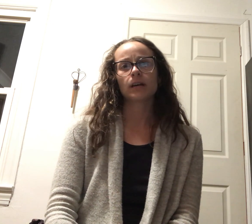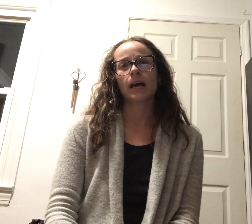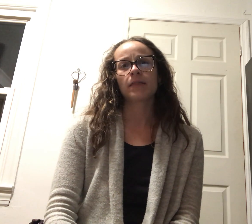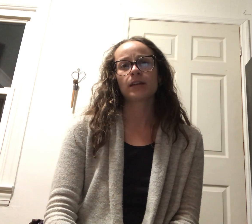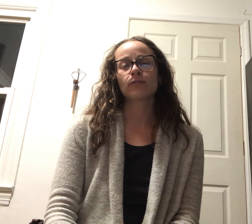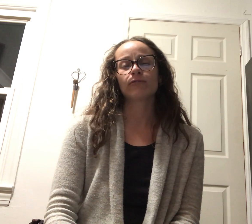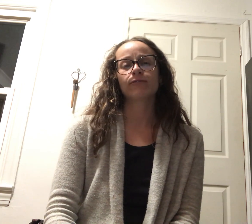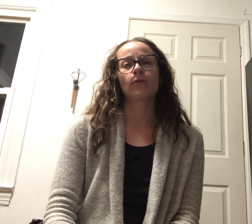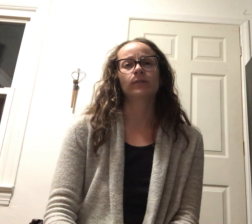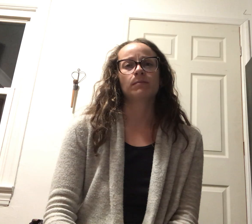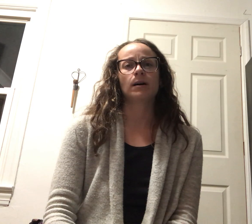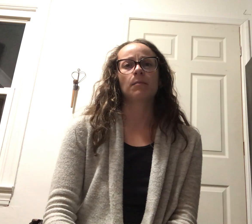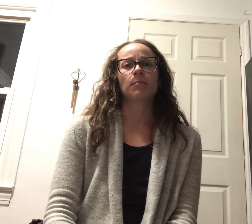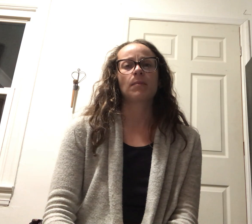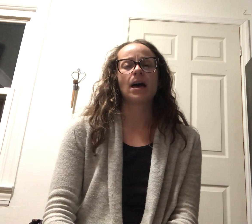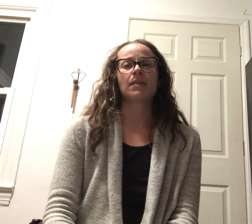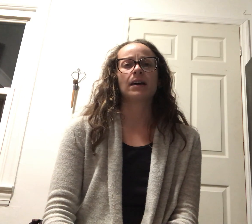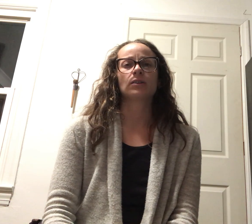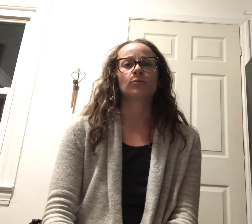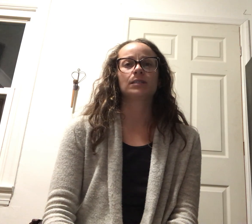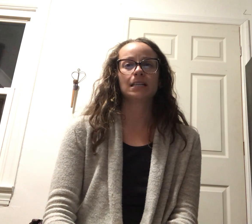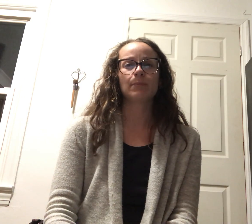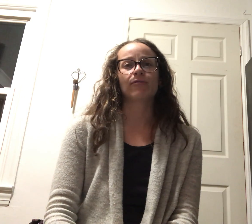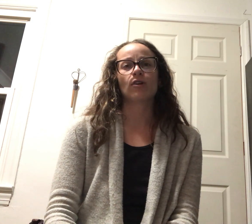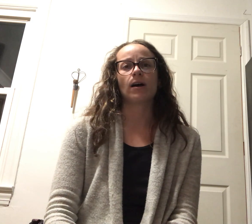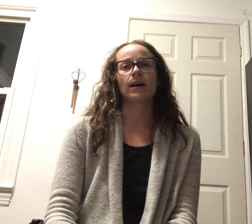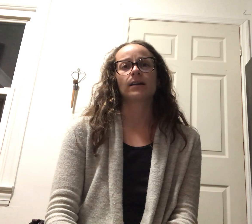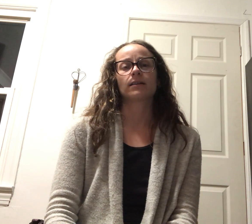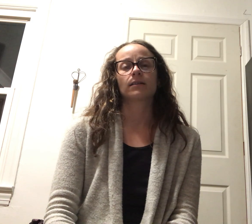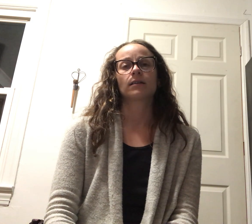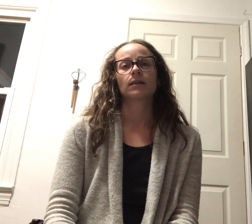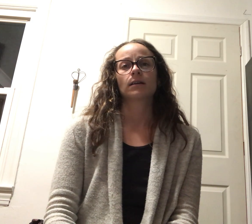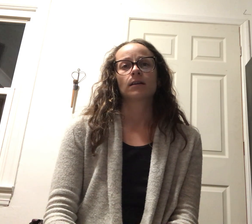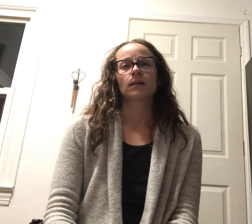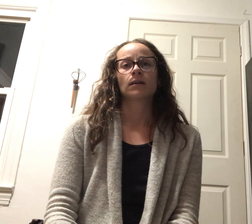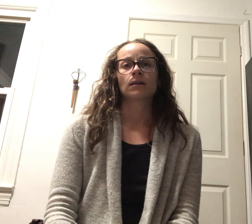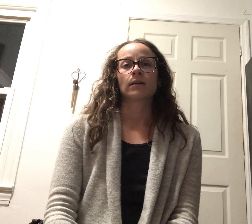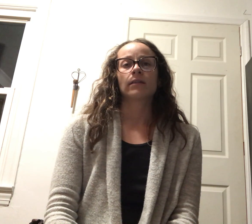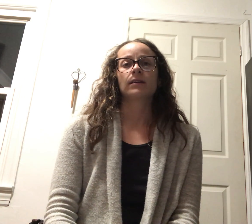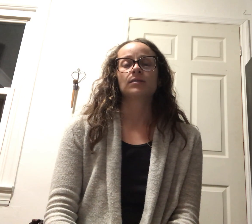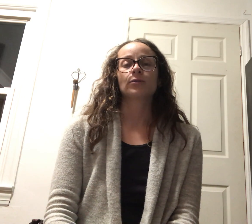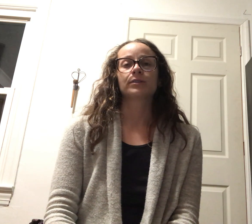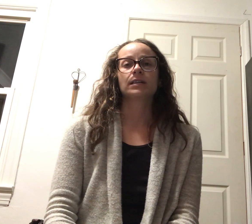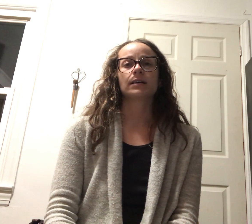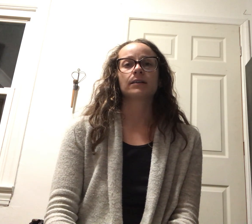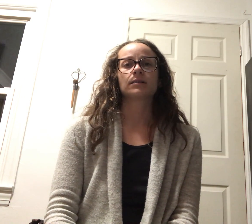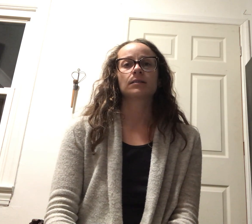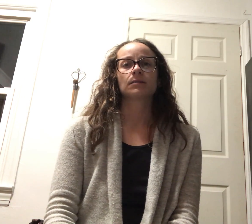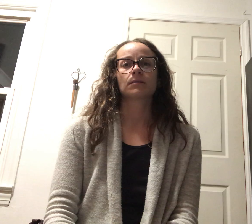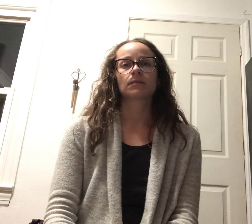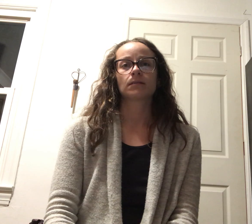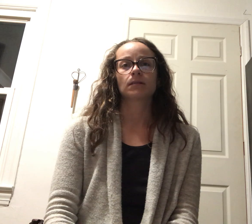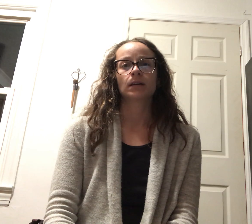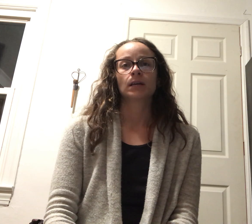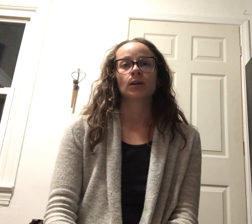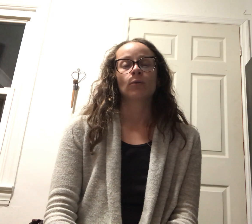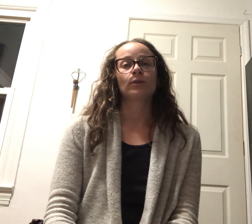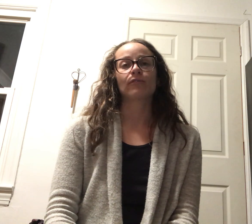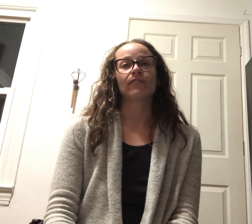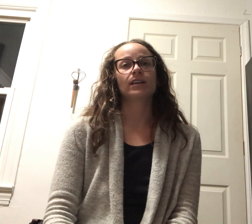And then you fold them up and then you deep fry these tortillas. When you're